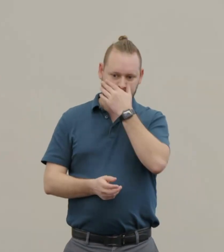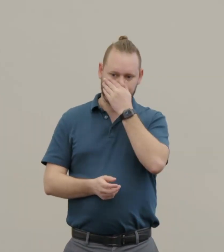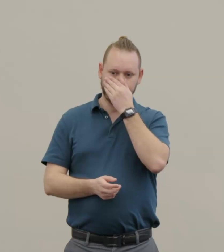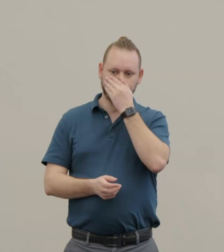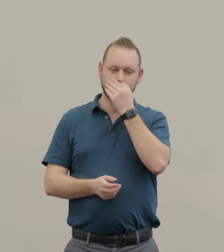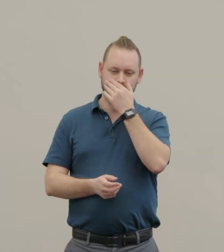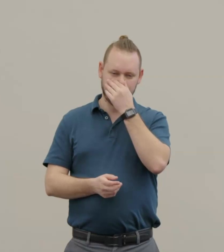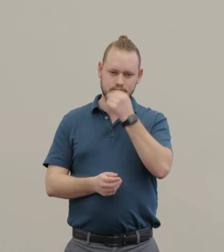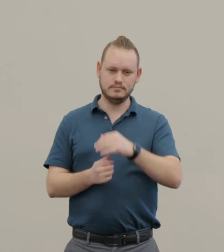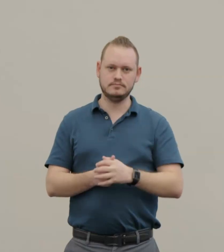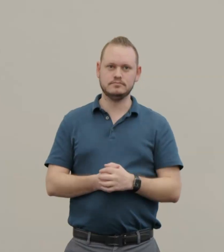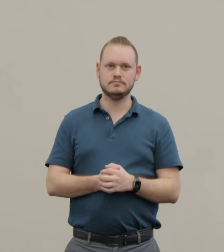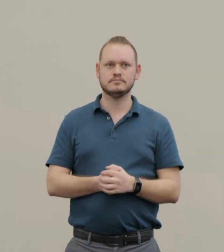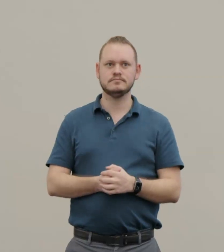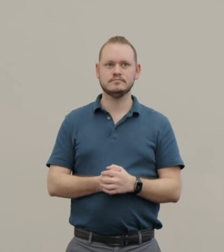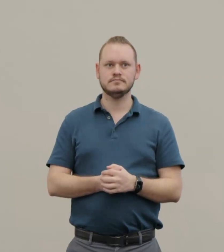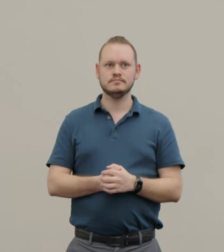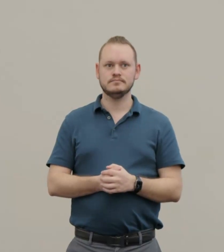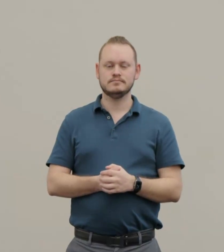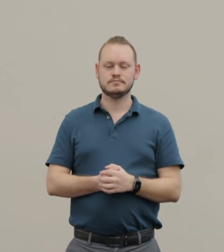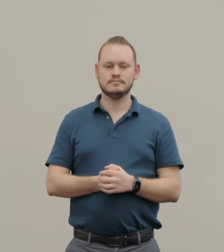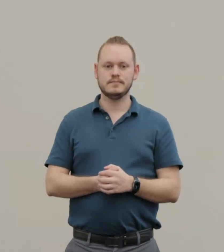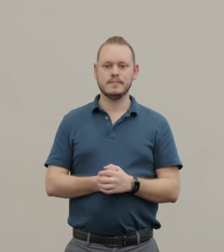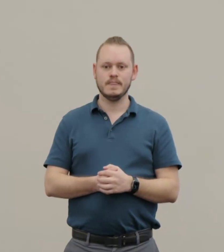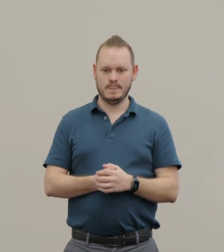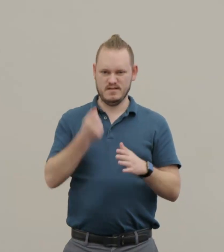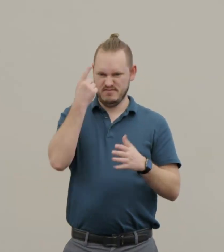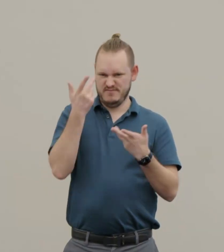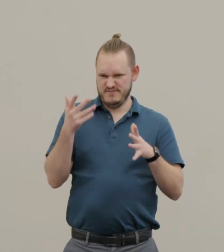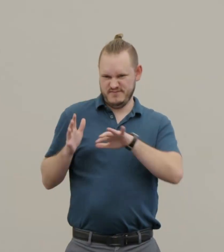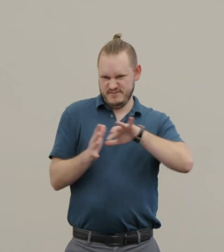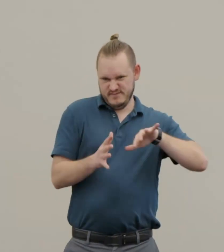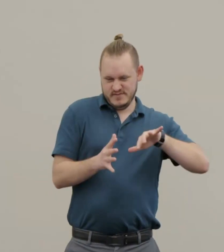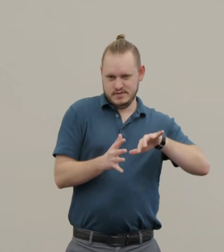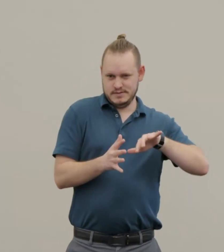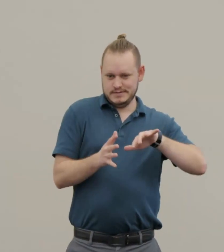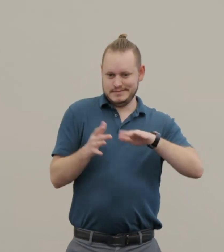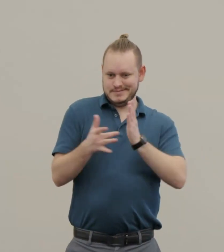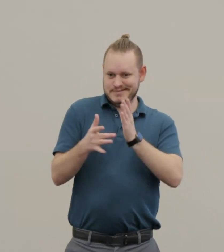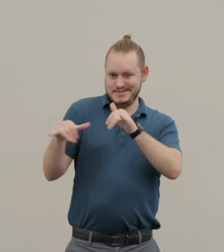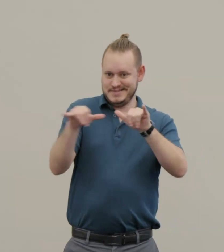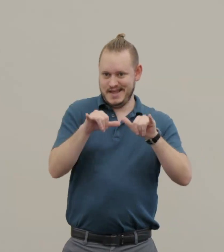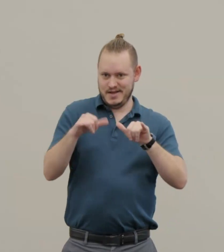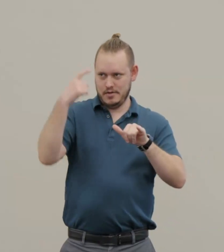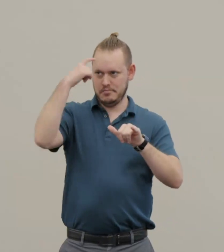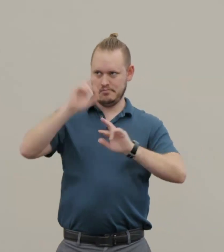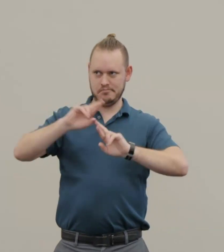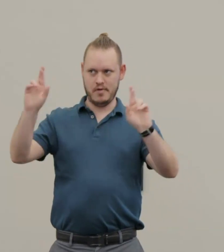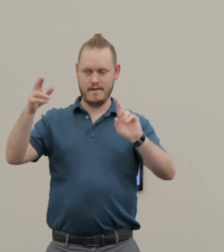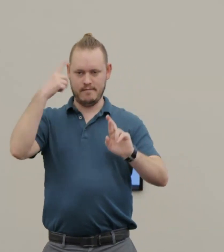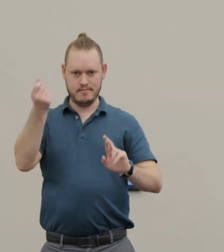So with that being said, with the basics of that technical standard in our brains